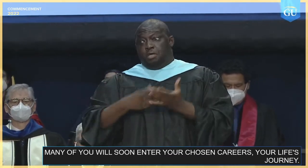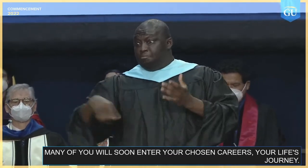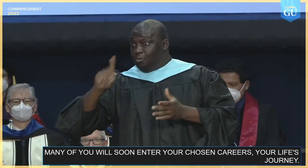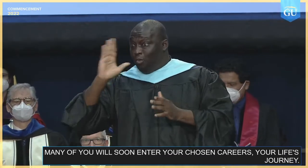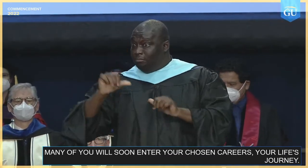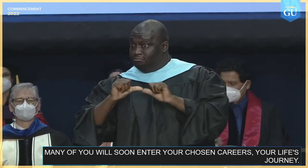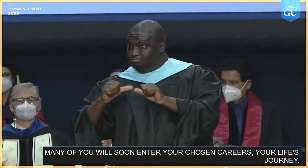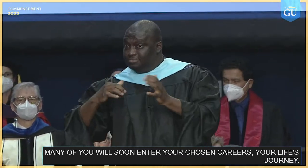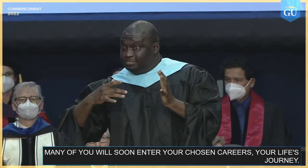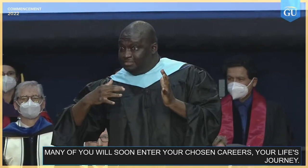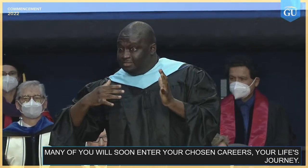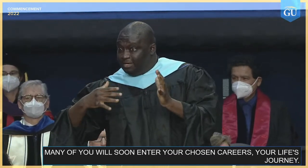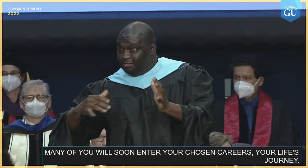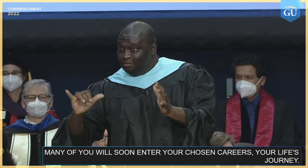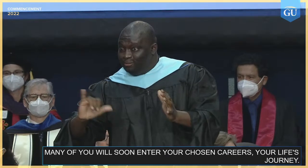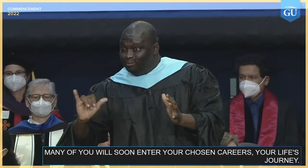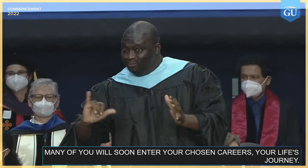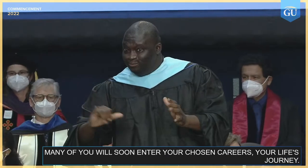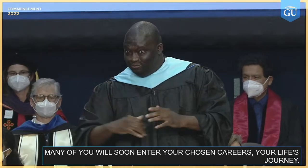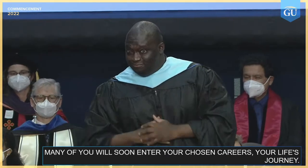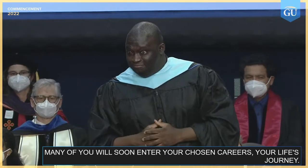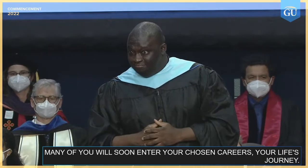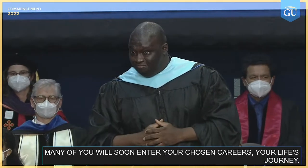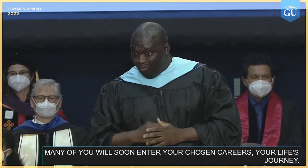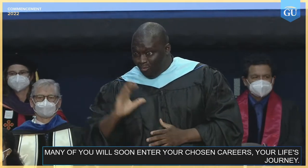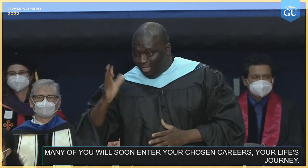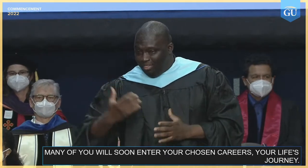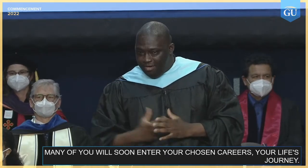Some of you may even continue your studies.